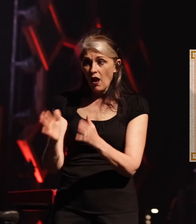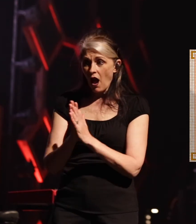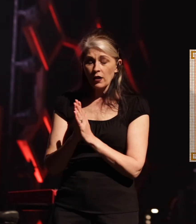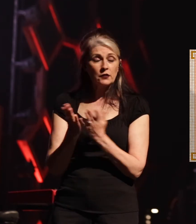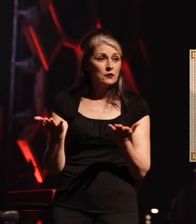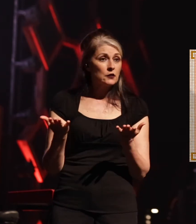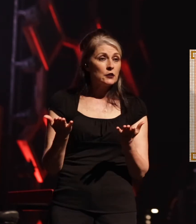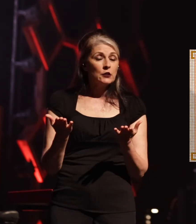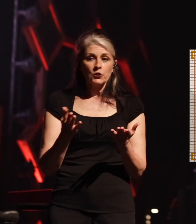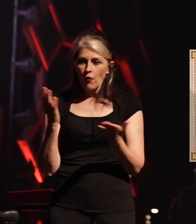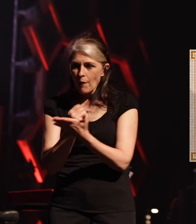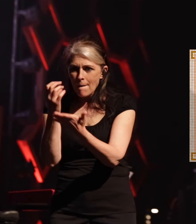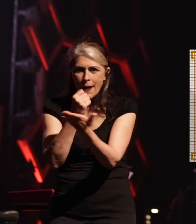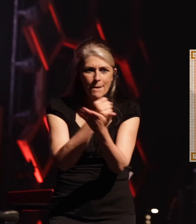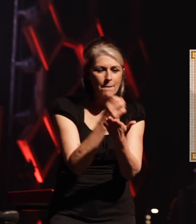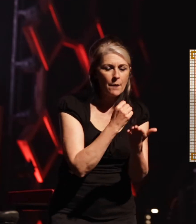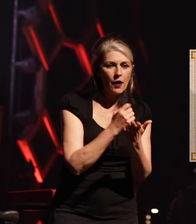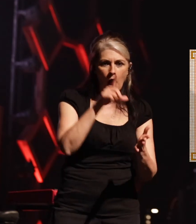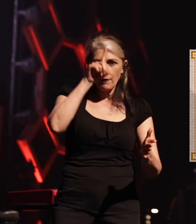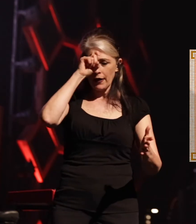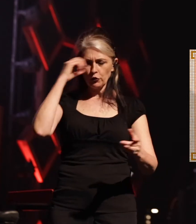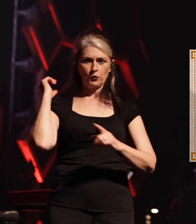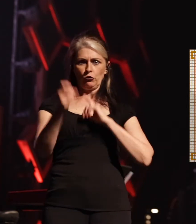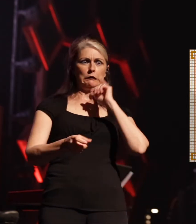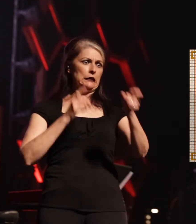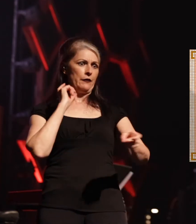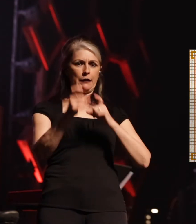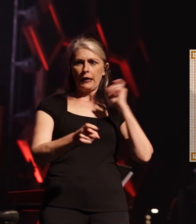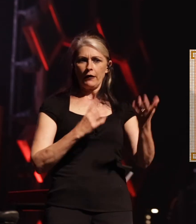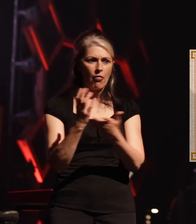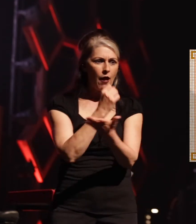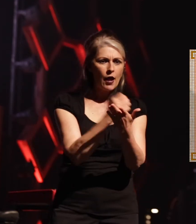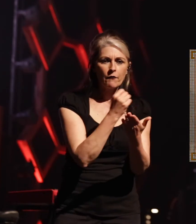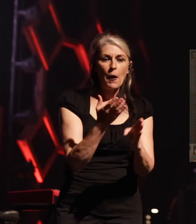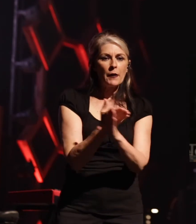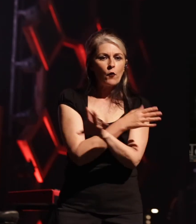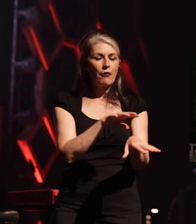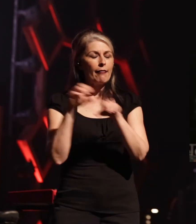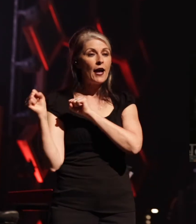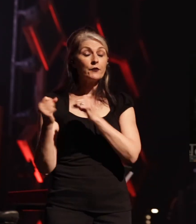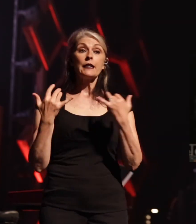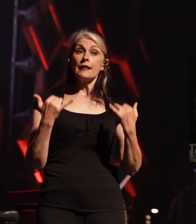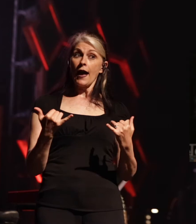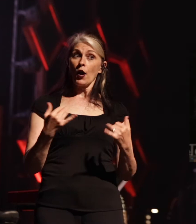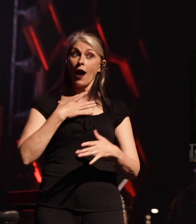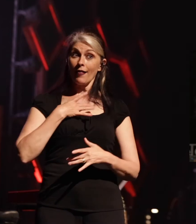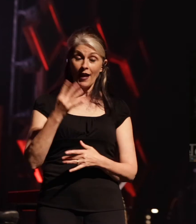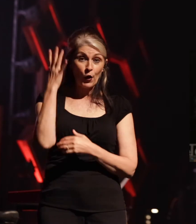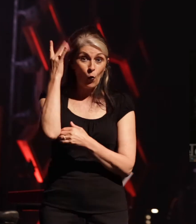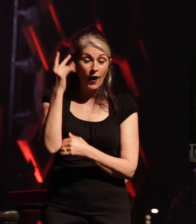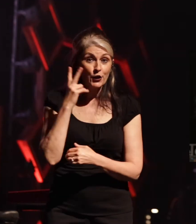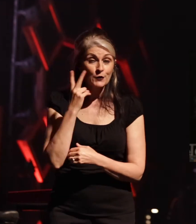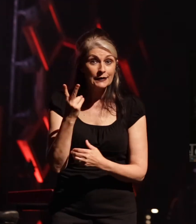the Egyptians. The Egyptians just started giving them things before they took off. Now, I like this because we see this, that